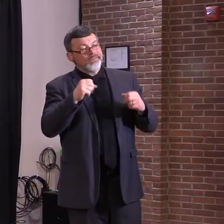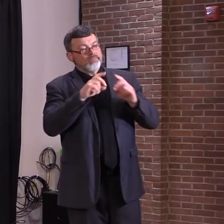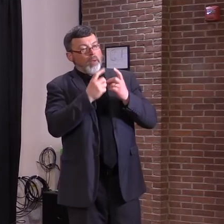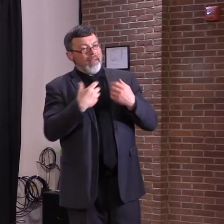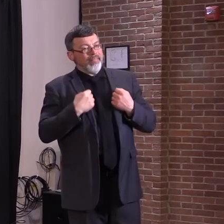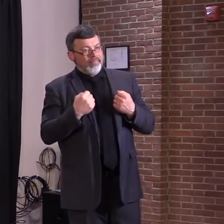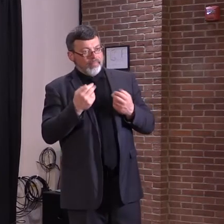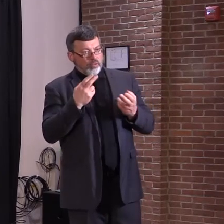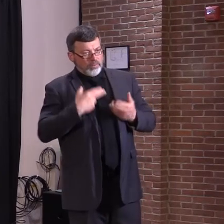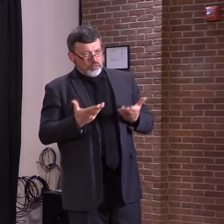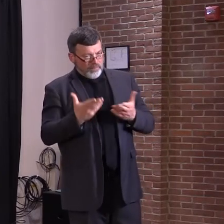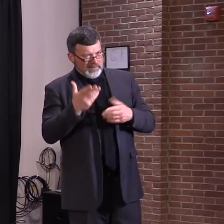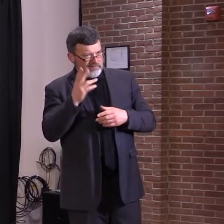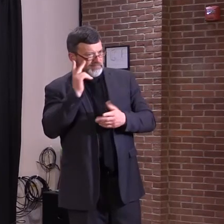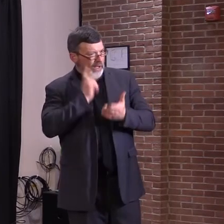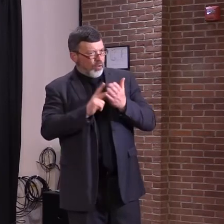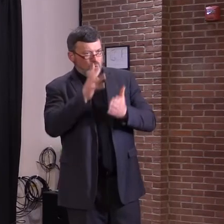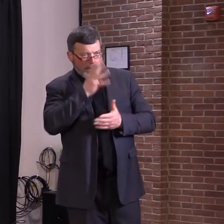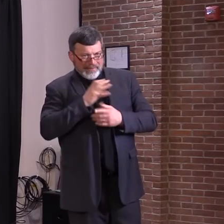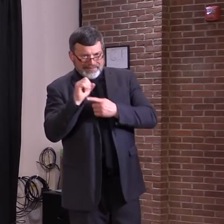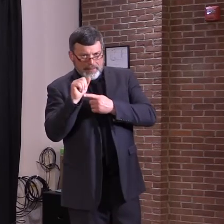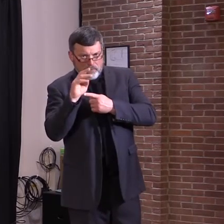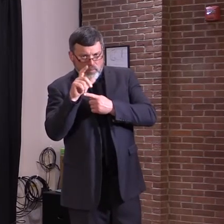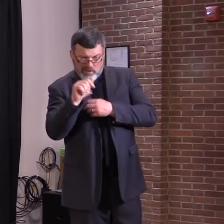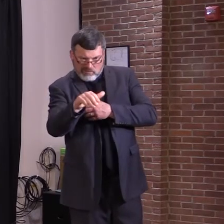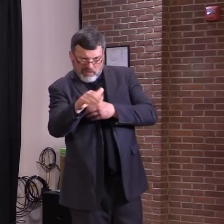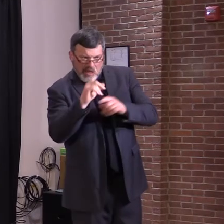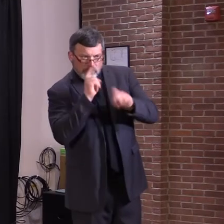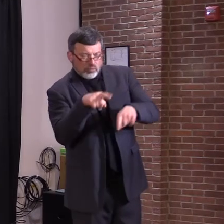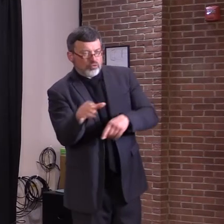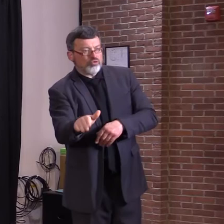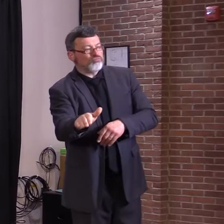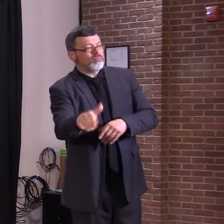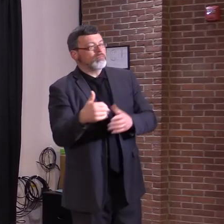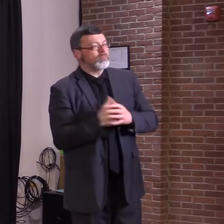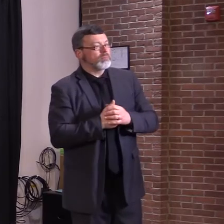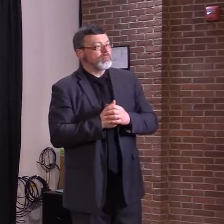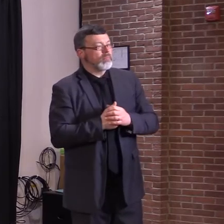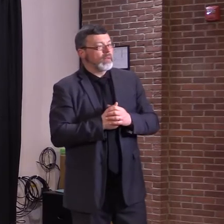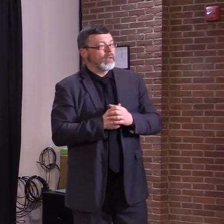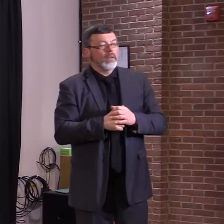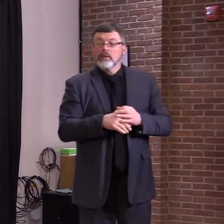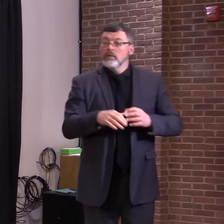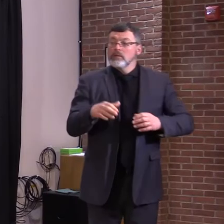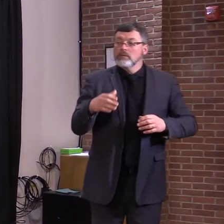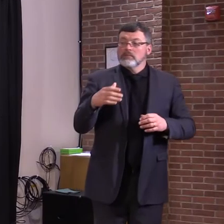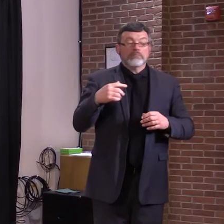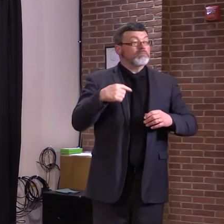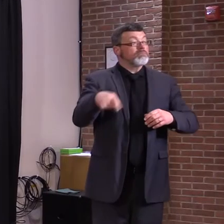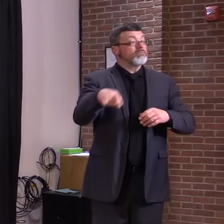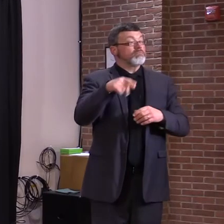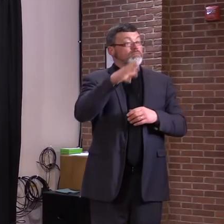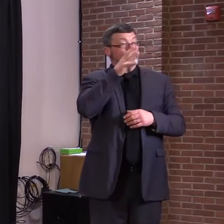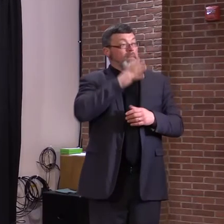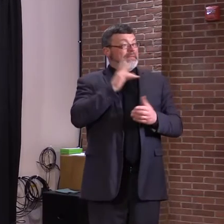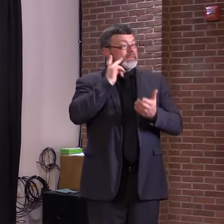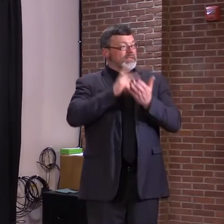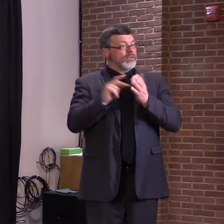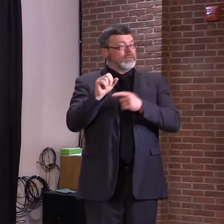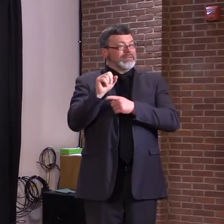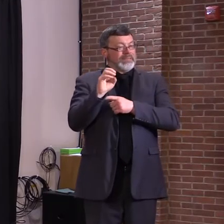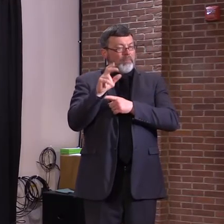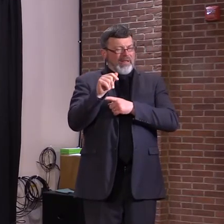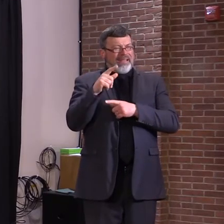I would welcome Deputy Commissioner Dougherty or Dr. Kelso to also weigh in here. So, you know, I can look into